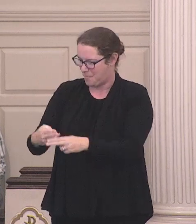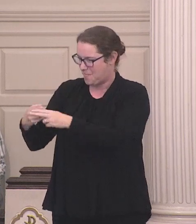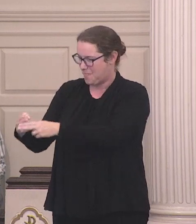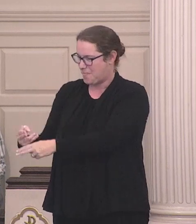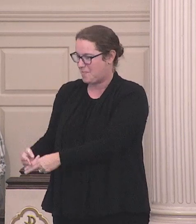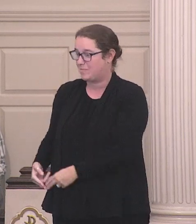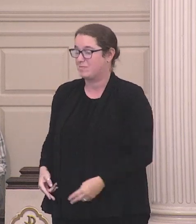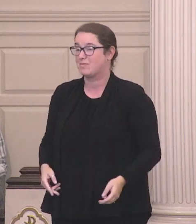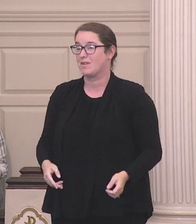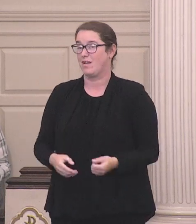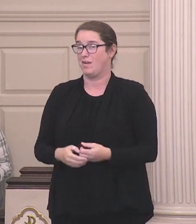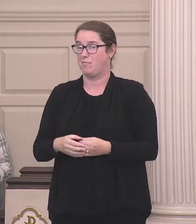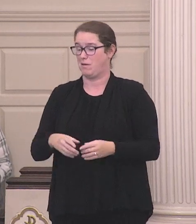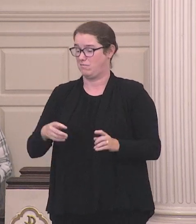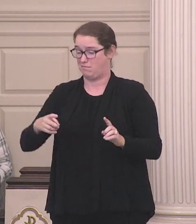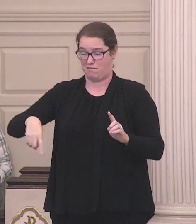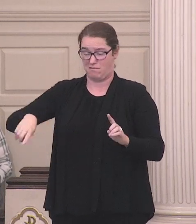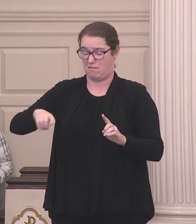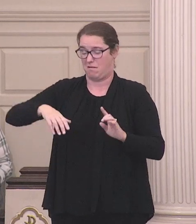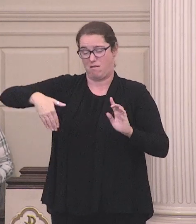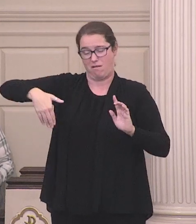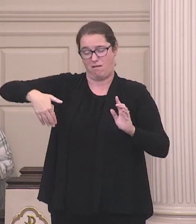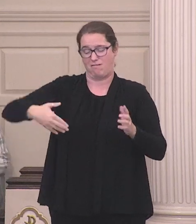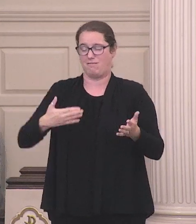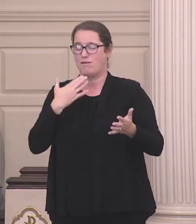to be the suitable partner for the man.